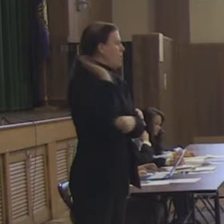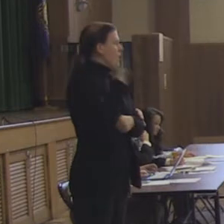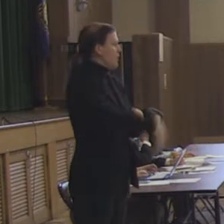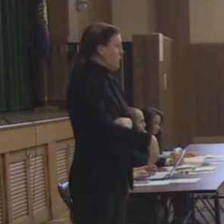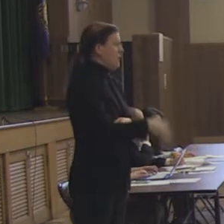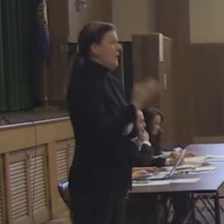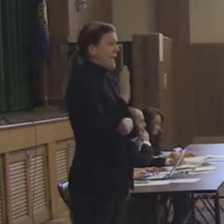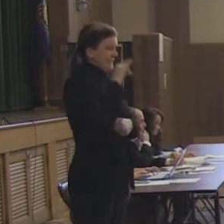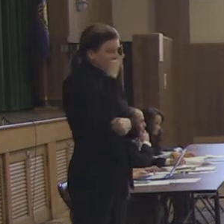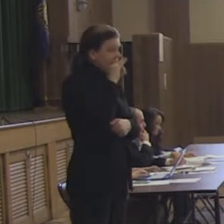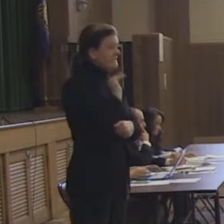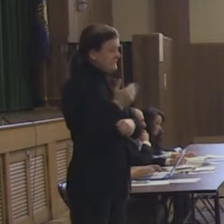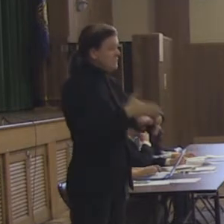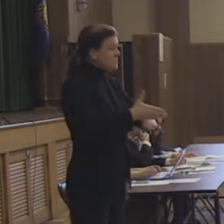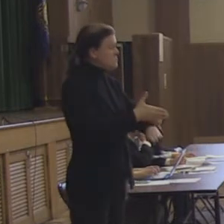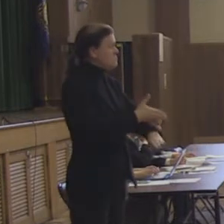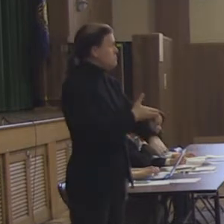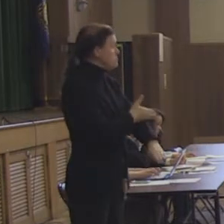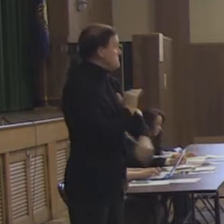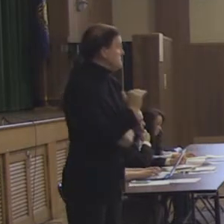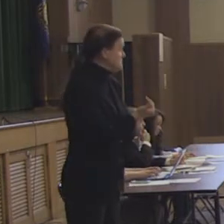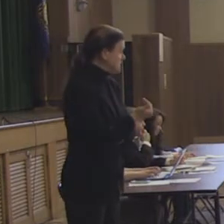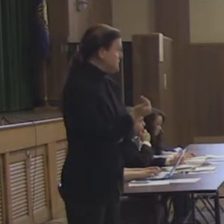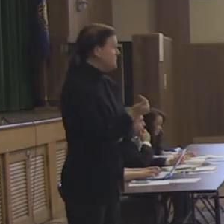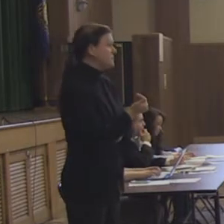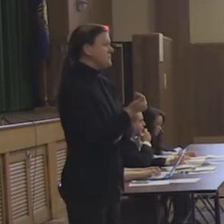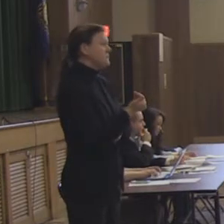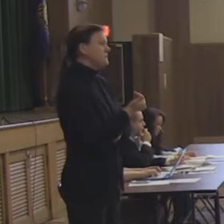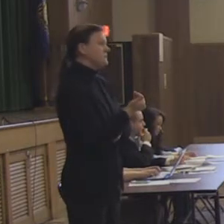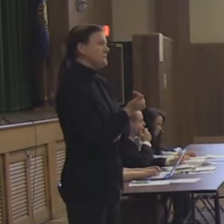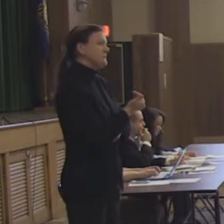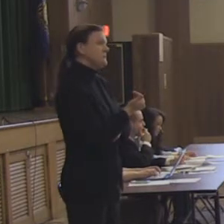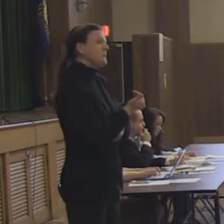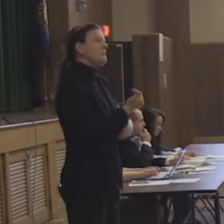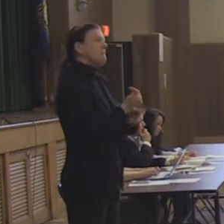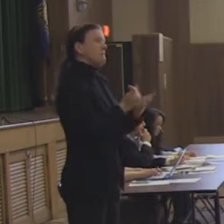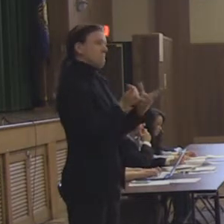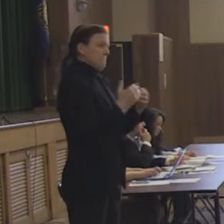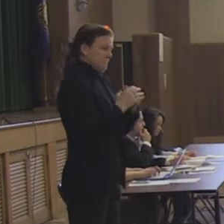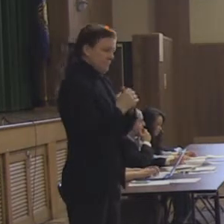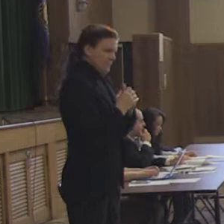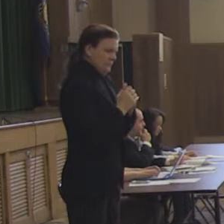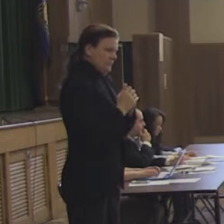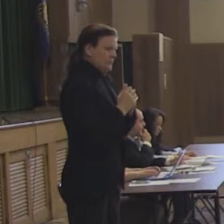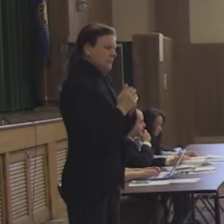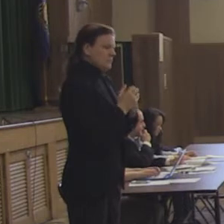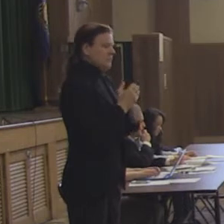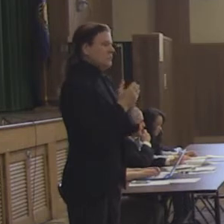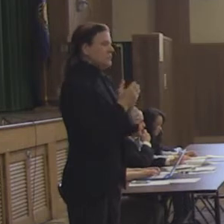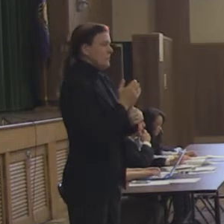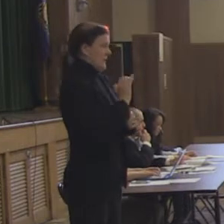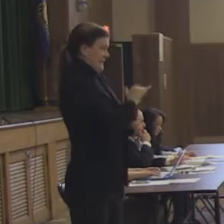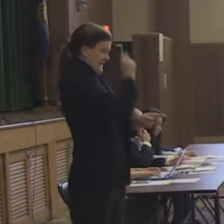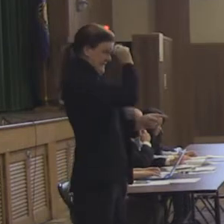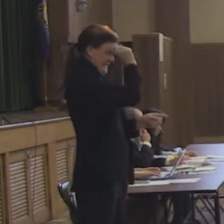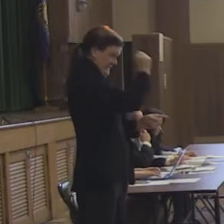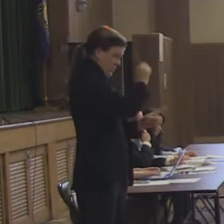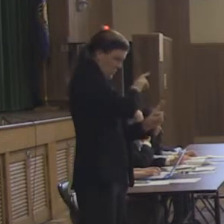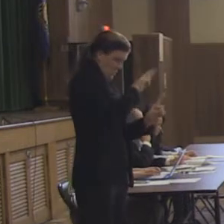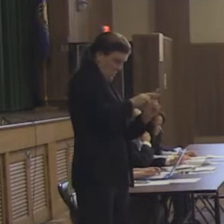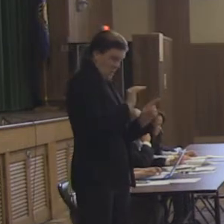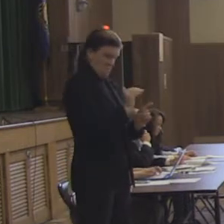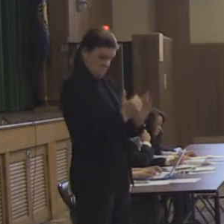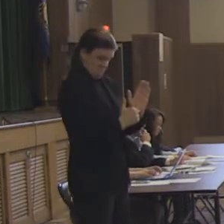and the populations that we serve. Mm-hmm. As we are applying this theory, it becomes